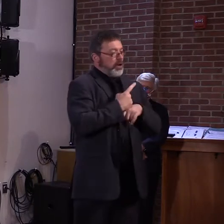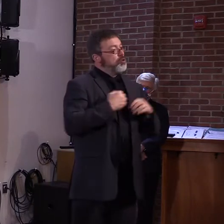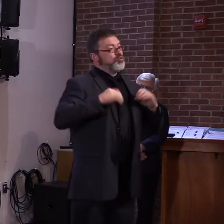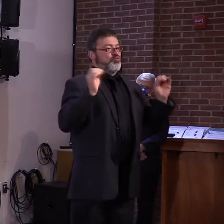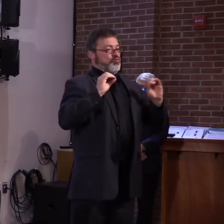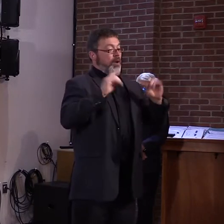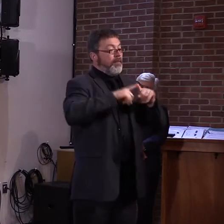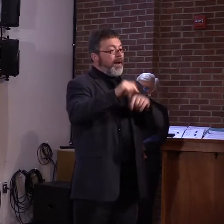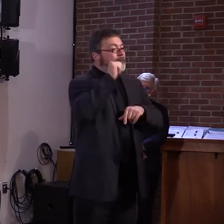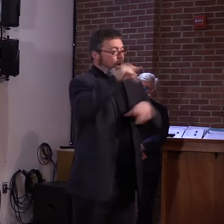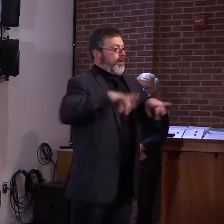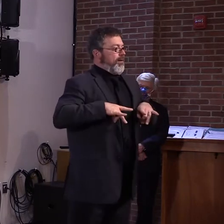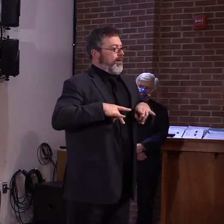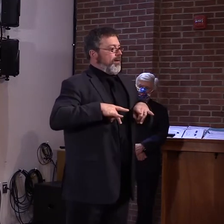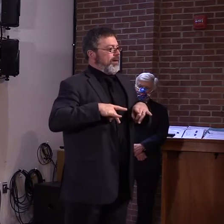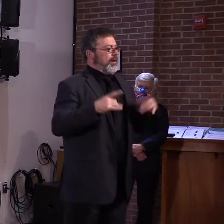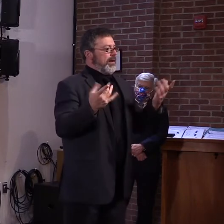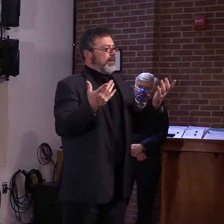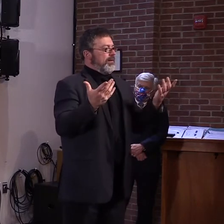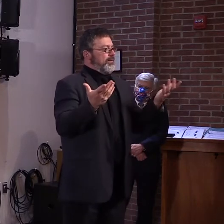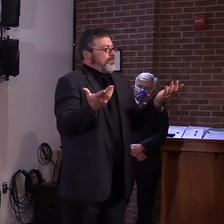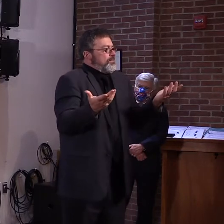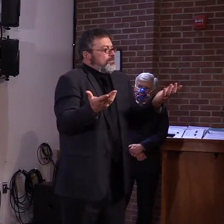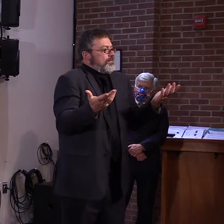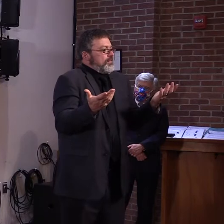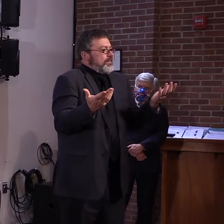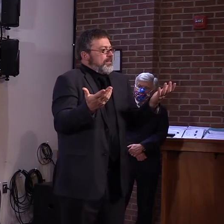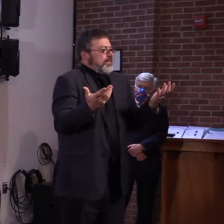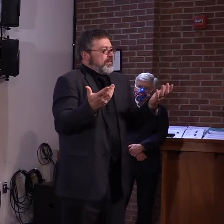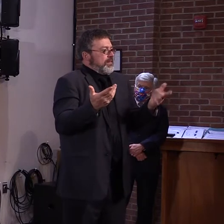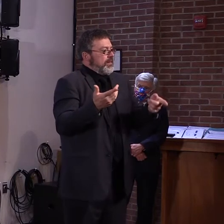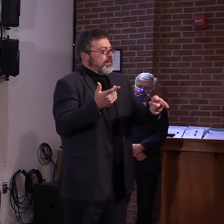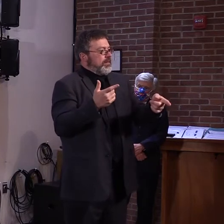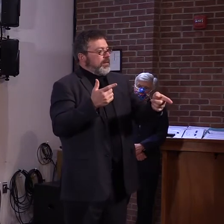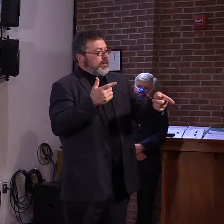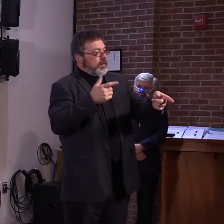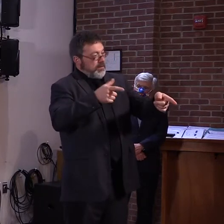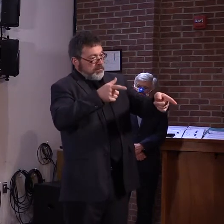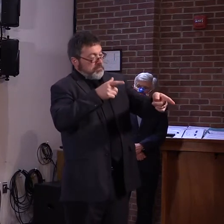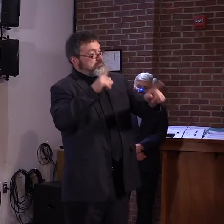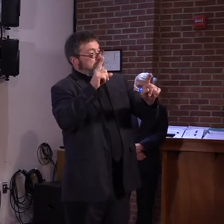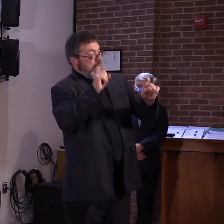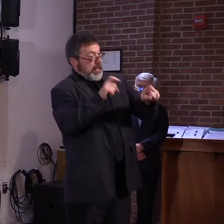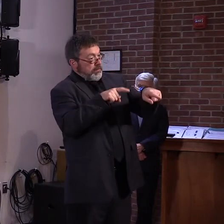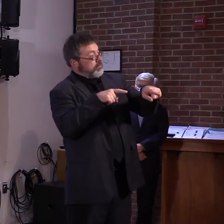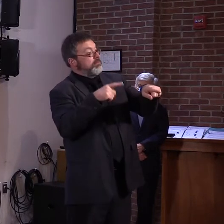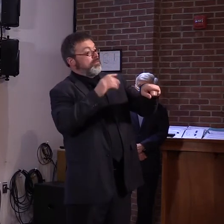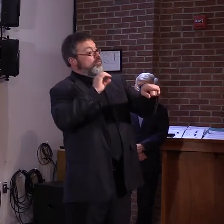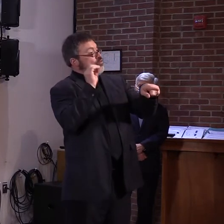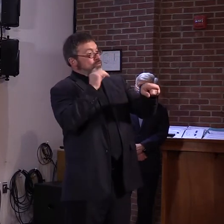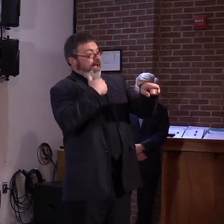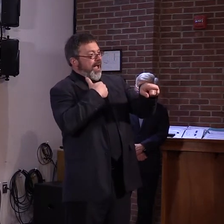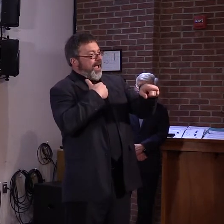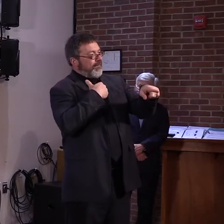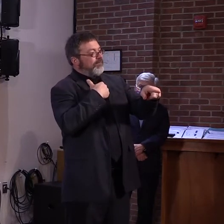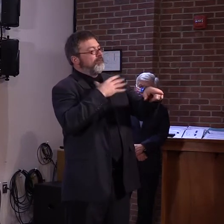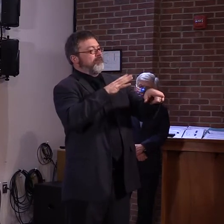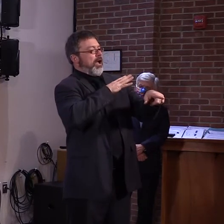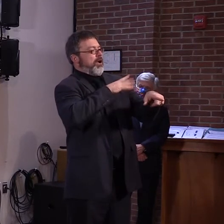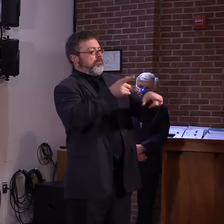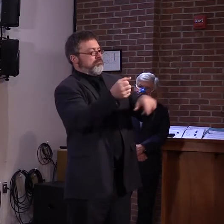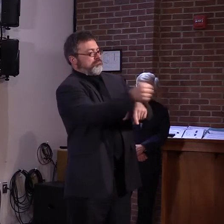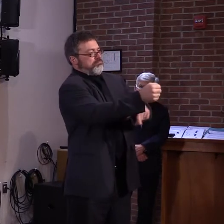people who are asymptomatic, you need to do it on a regular basis over and over. We don't currently have plans for that.